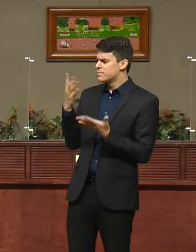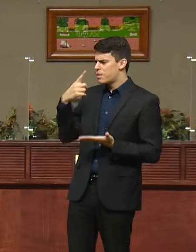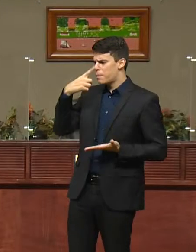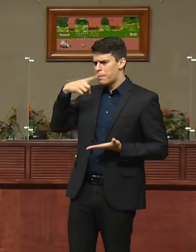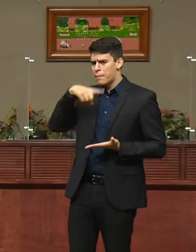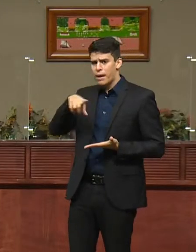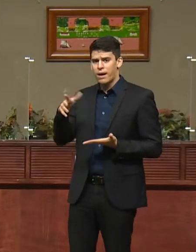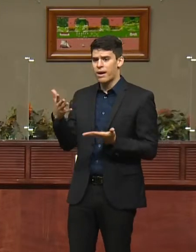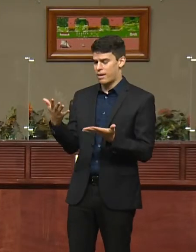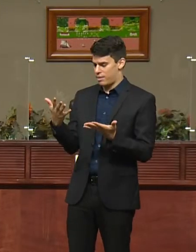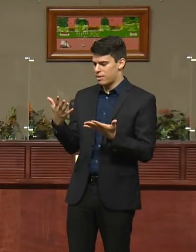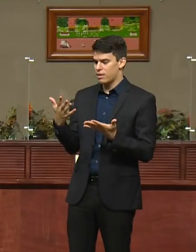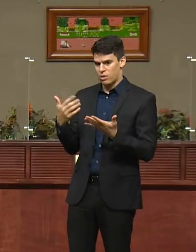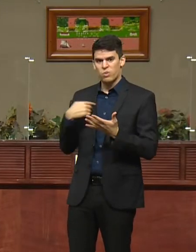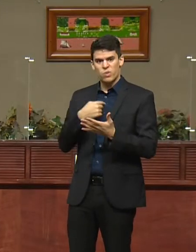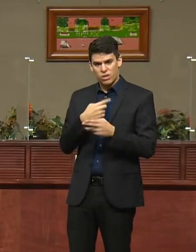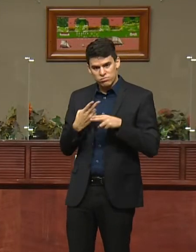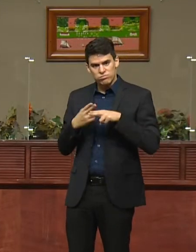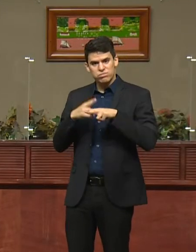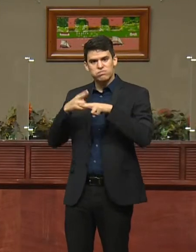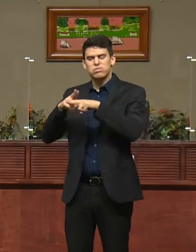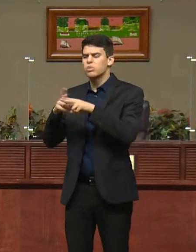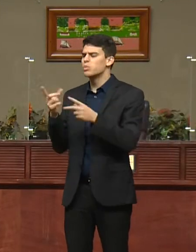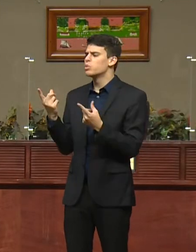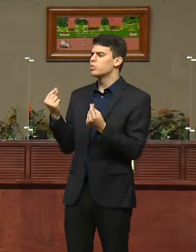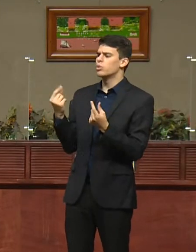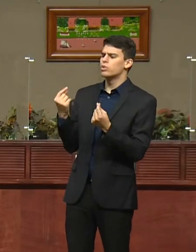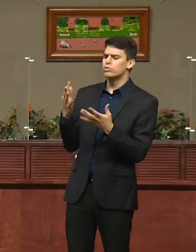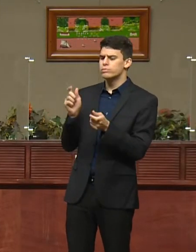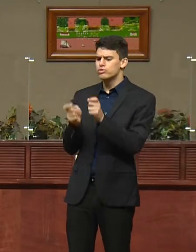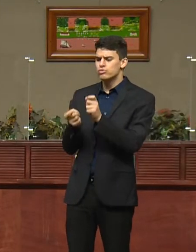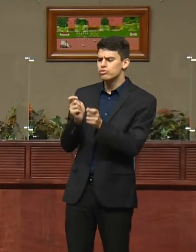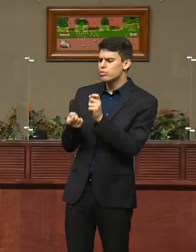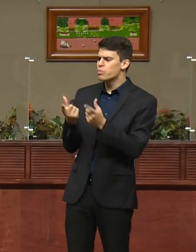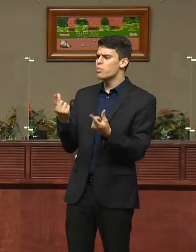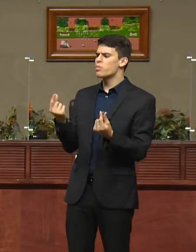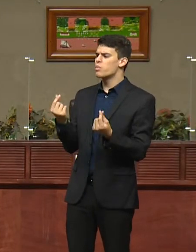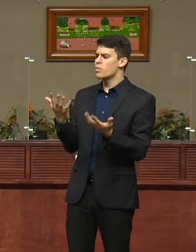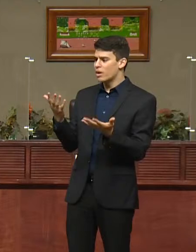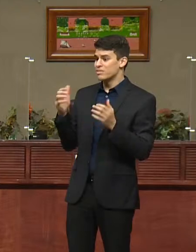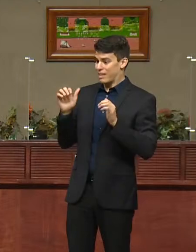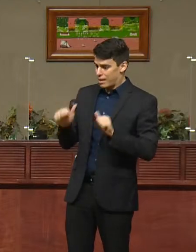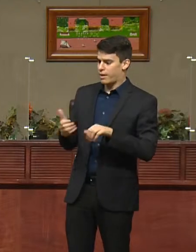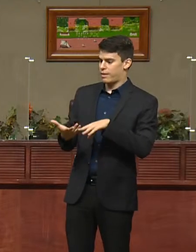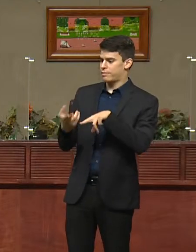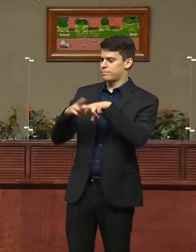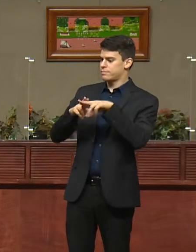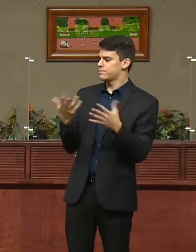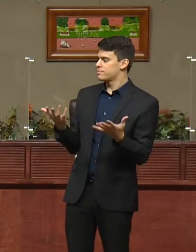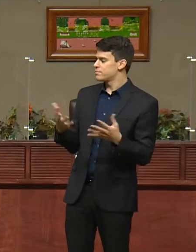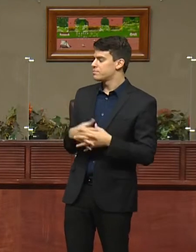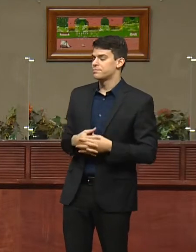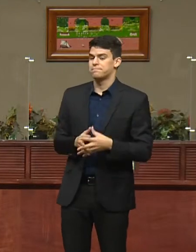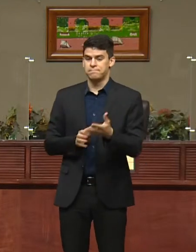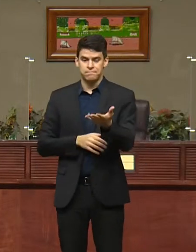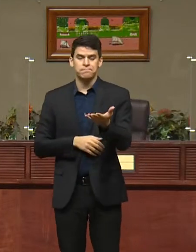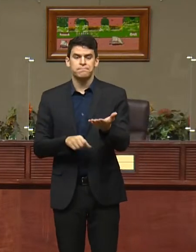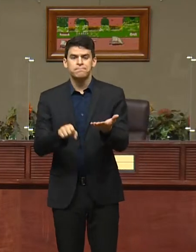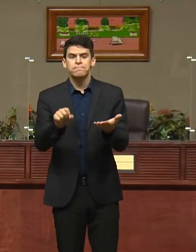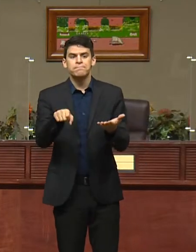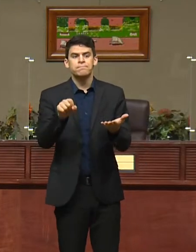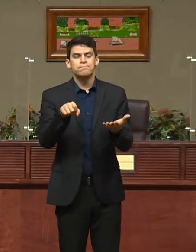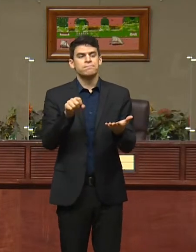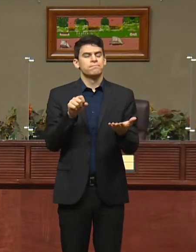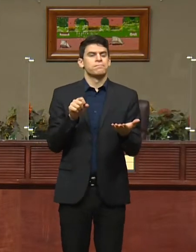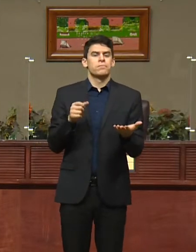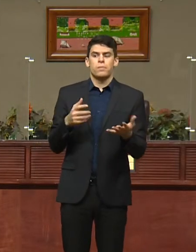decide that you can move up that way? What kind of changes maybe are being made, or if you're just kind of getting used to it at this point? So if at some point of the